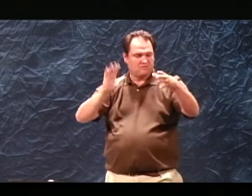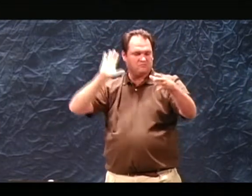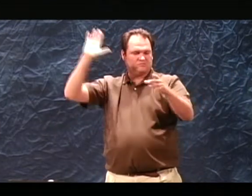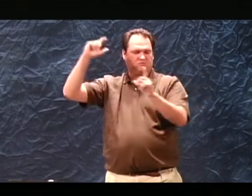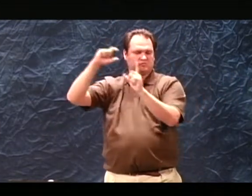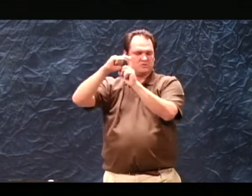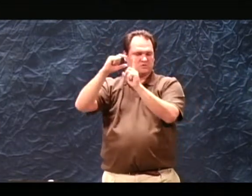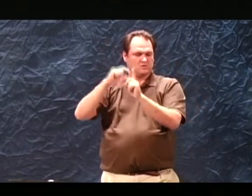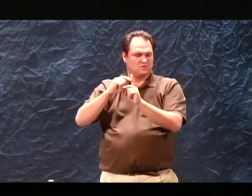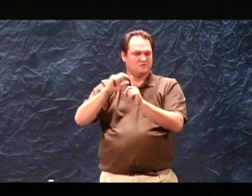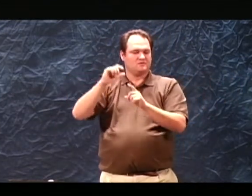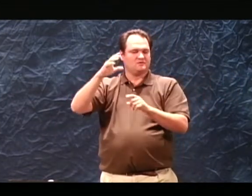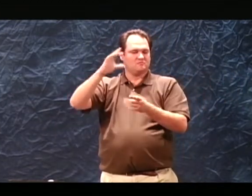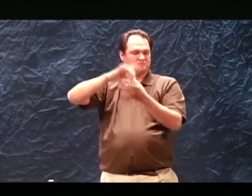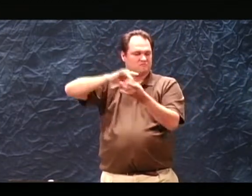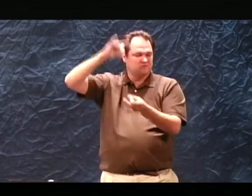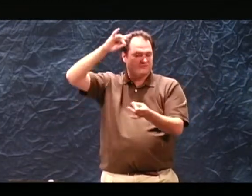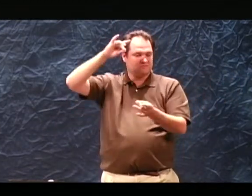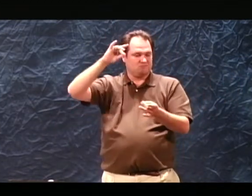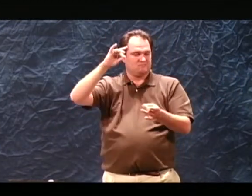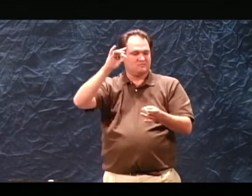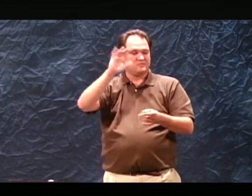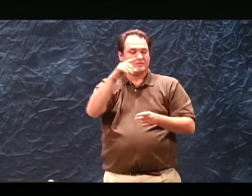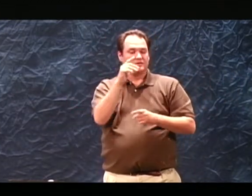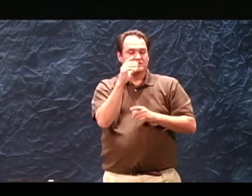by his word and his spirit